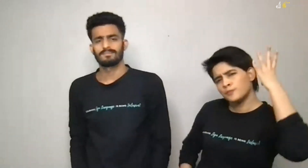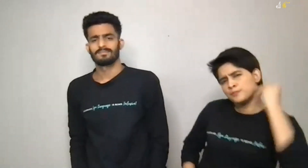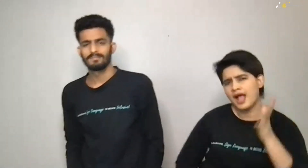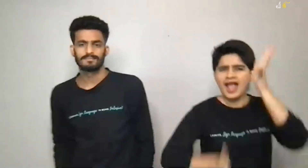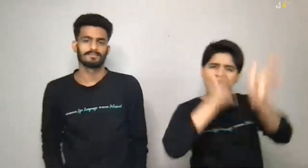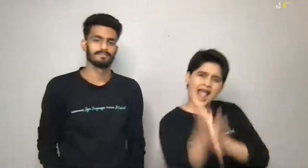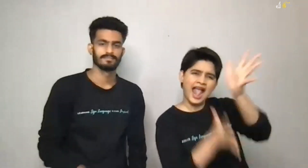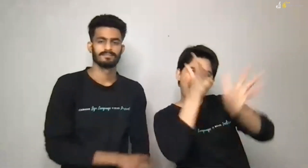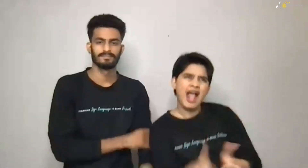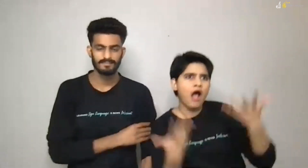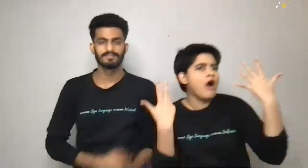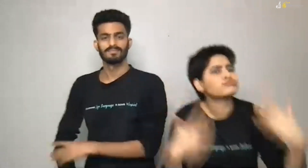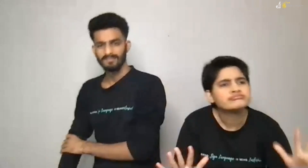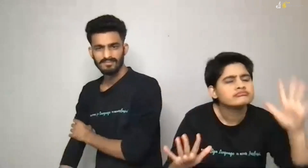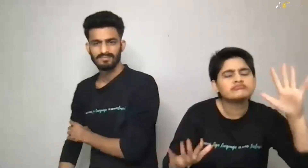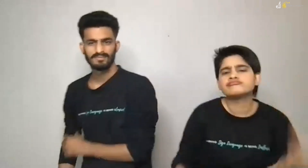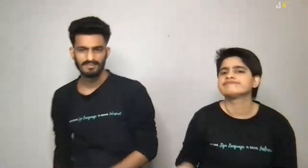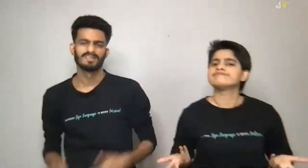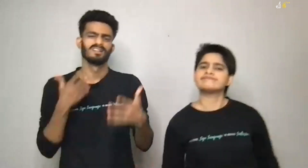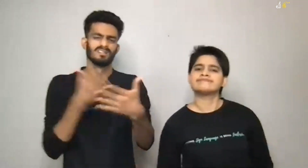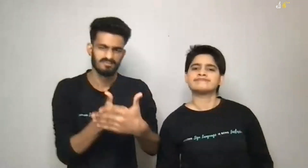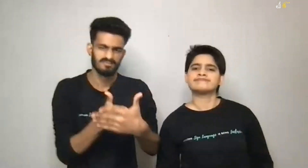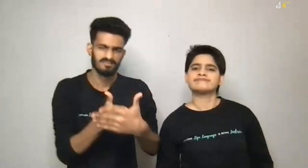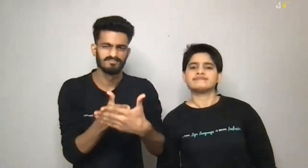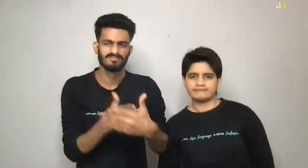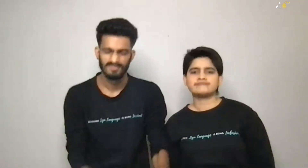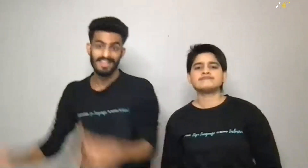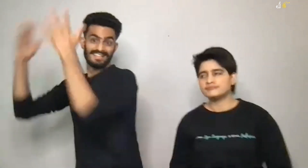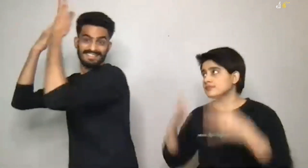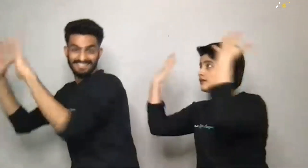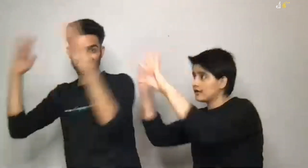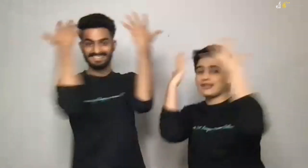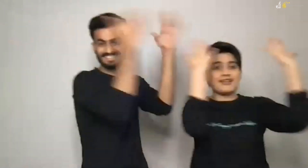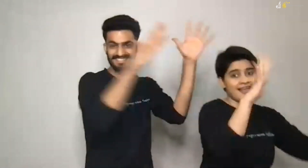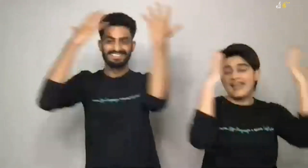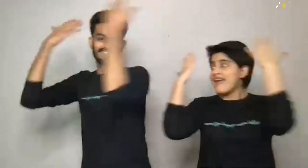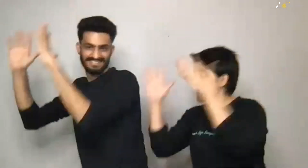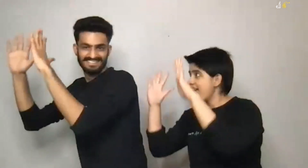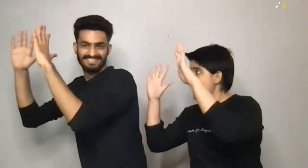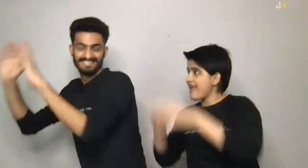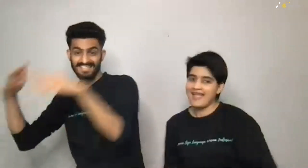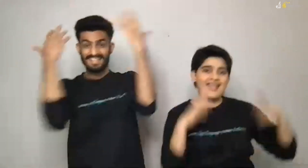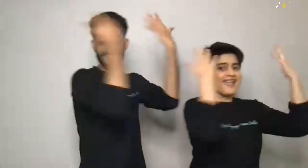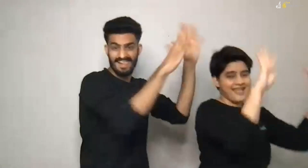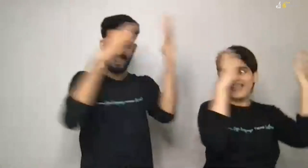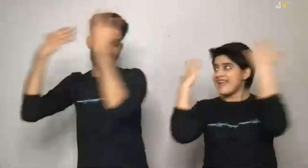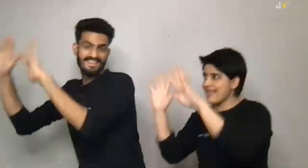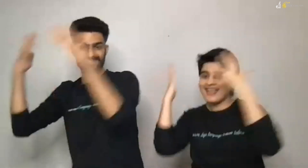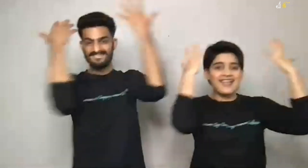People, persons with disability, hearing people, they don't know sign language. Barrier, barrier, barrier.